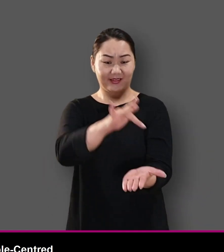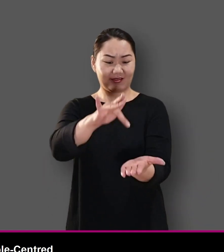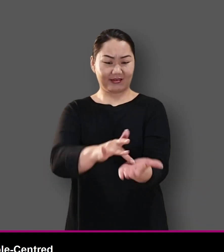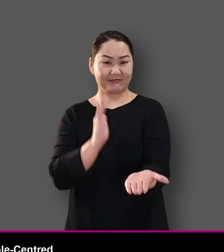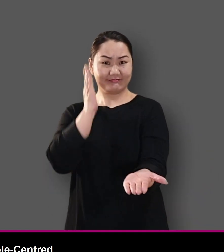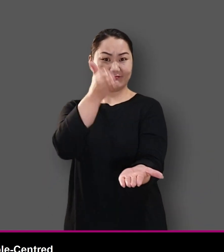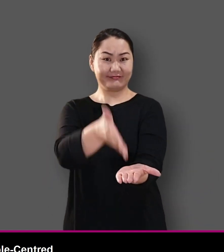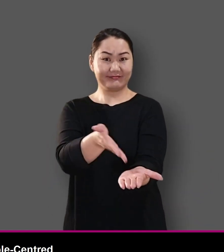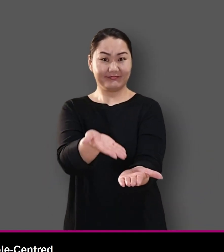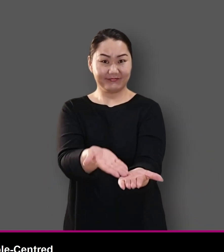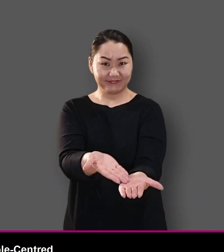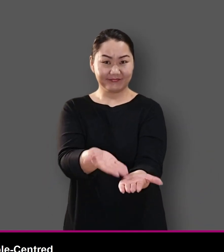People-centered.